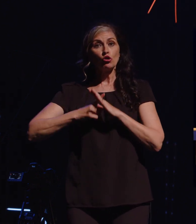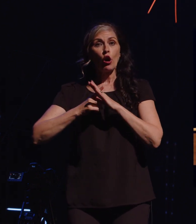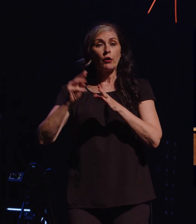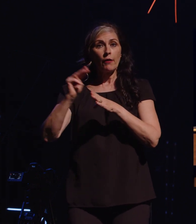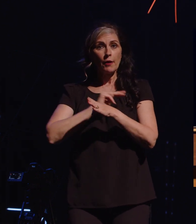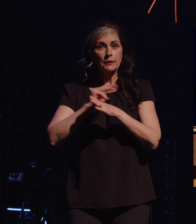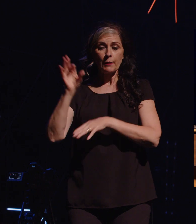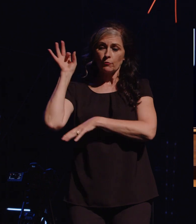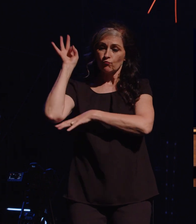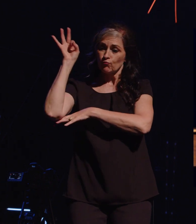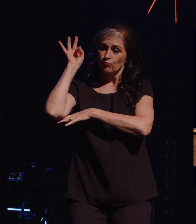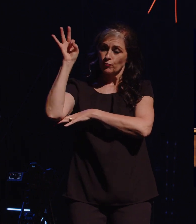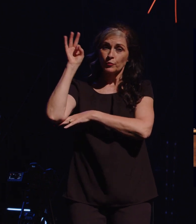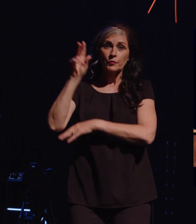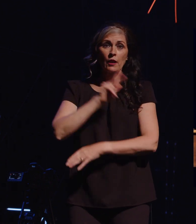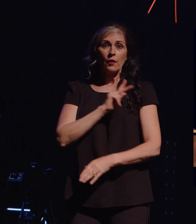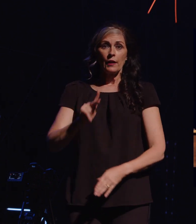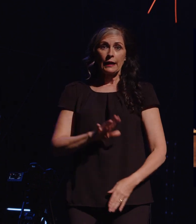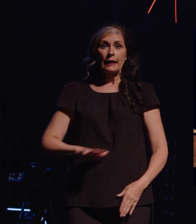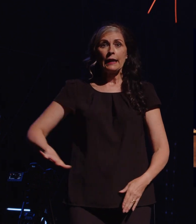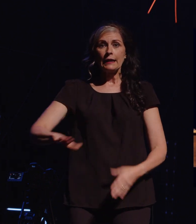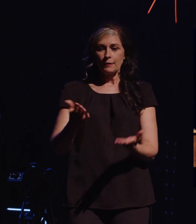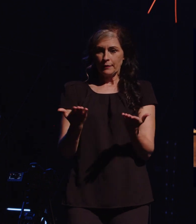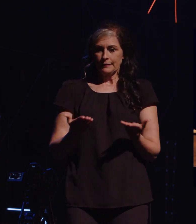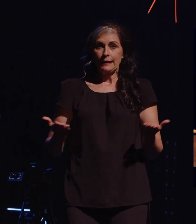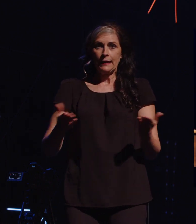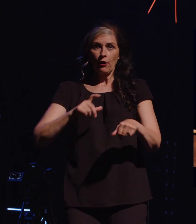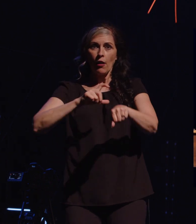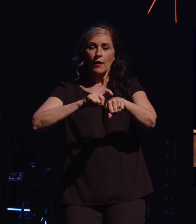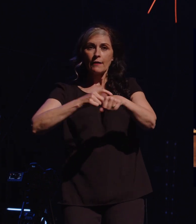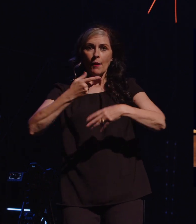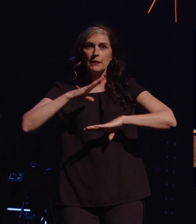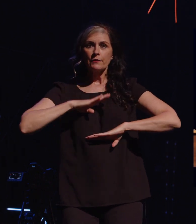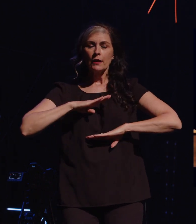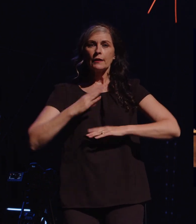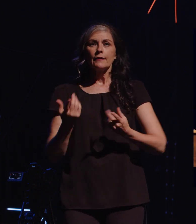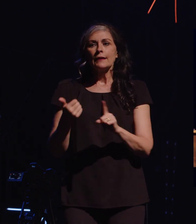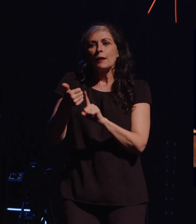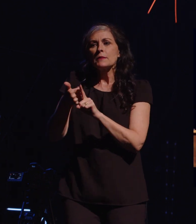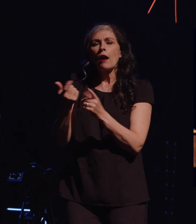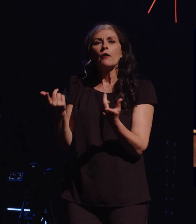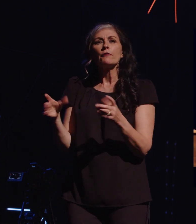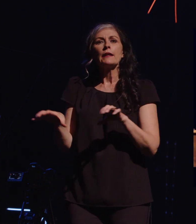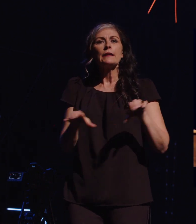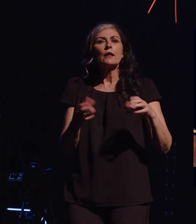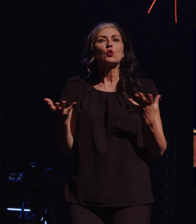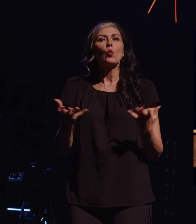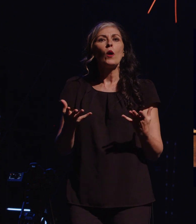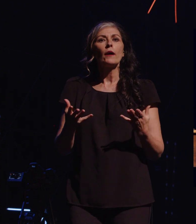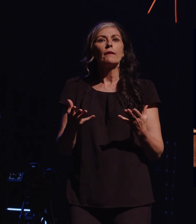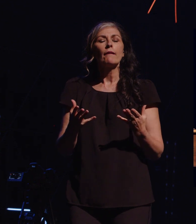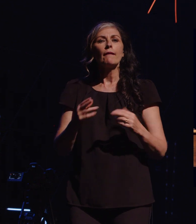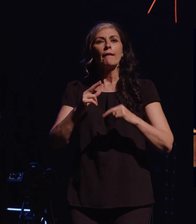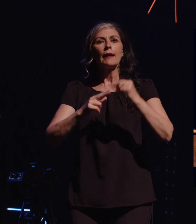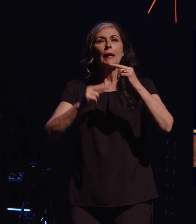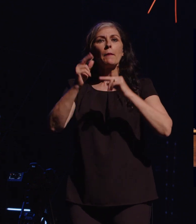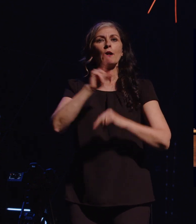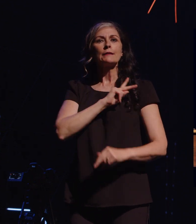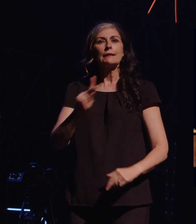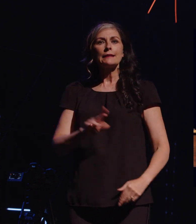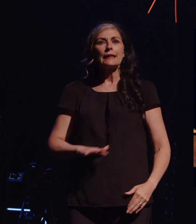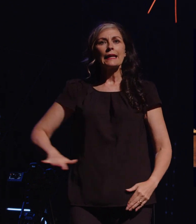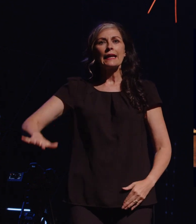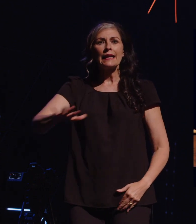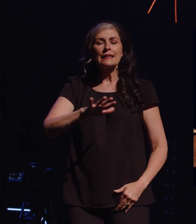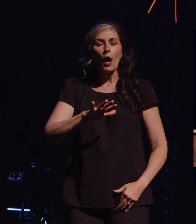this talk, the kingdom of God is at hand, the time is fulfilled, what does he do? Well, he begins to build his kingdom. That's what he